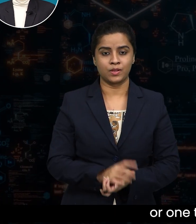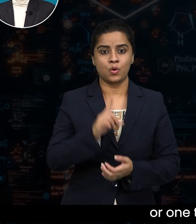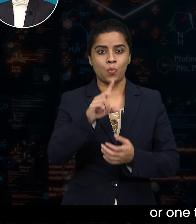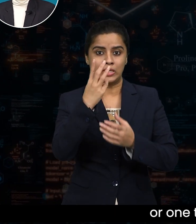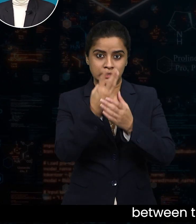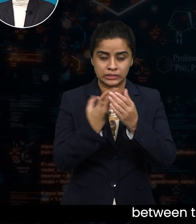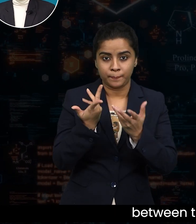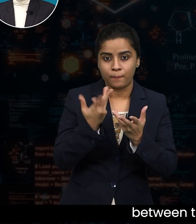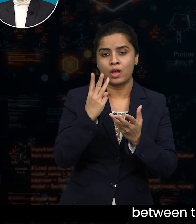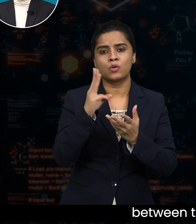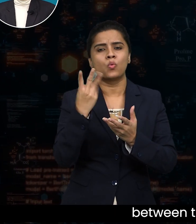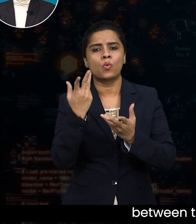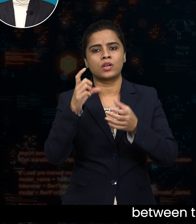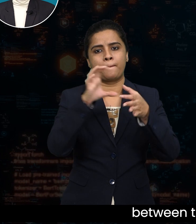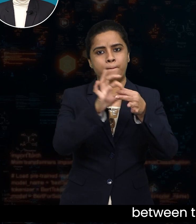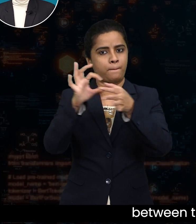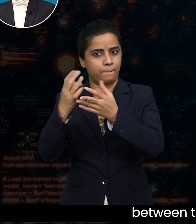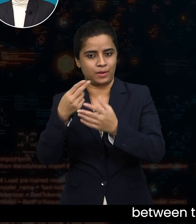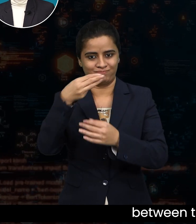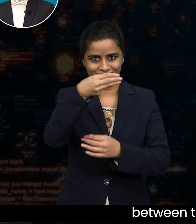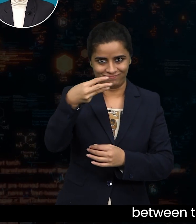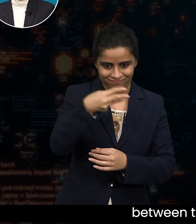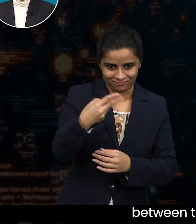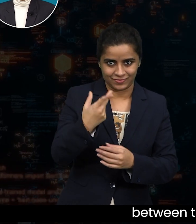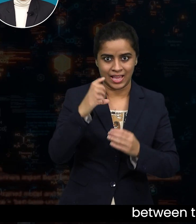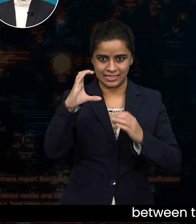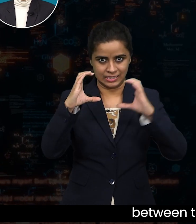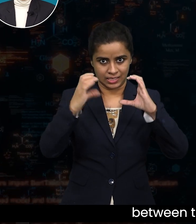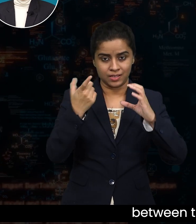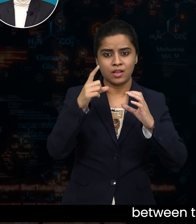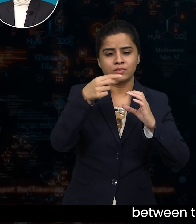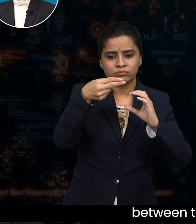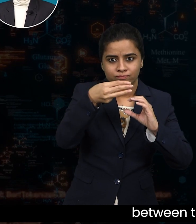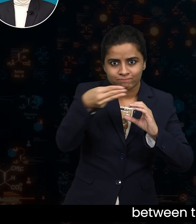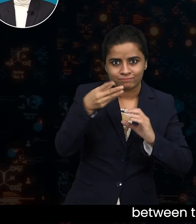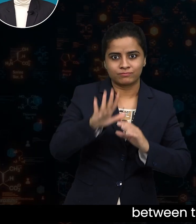bond between the two carbon atoms.